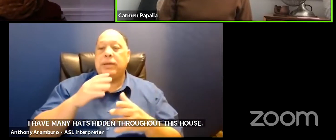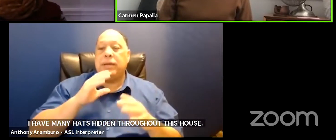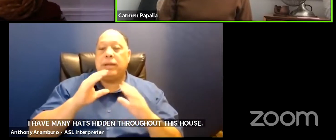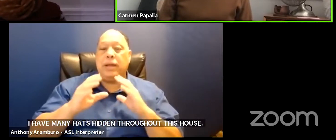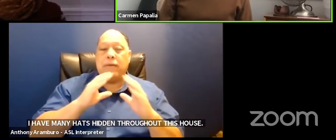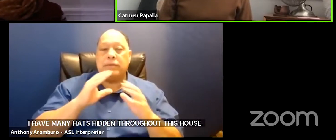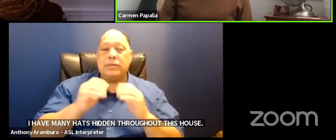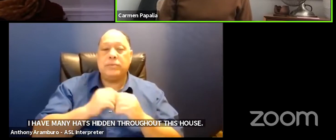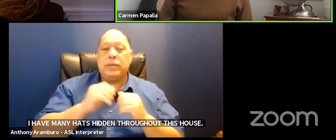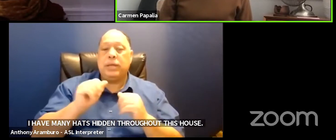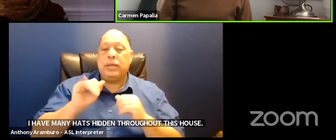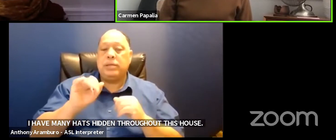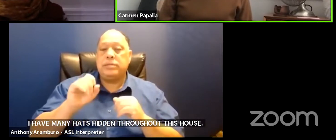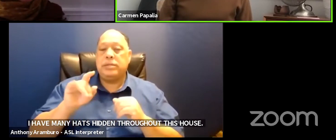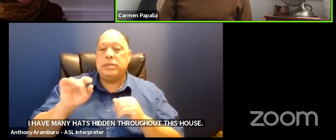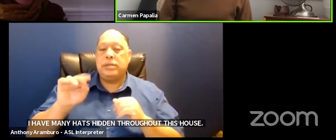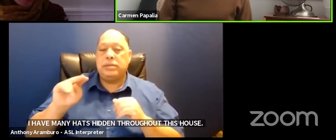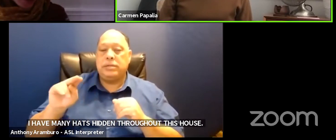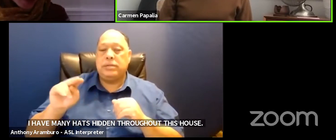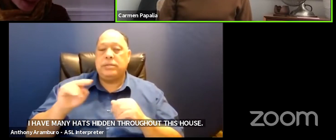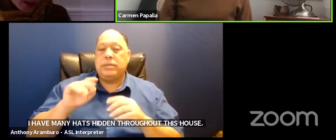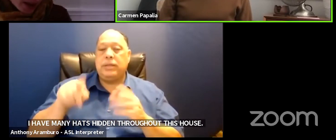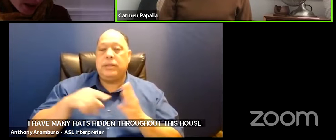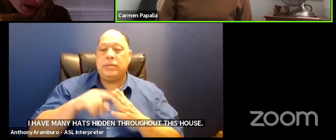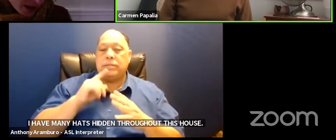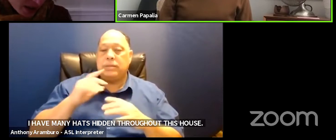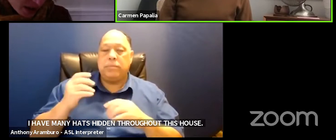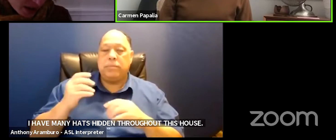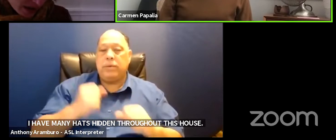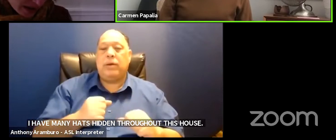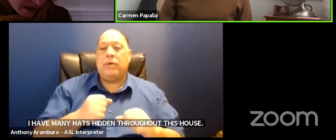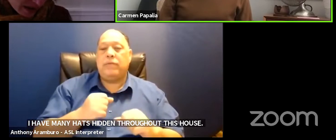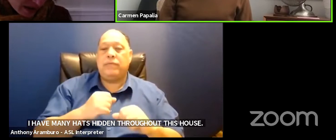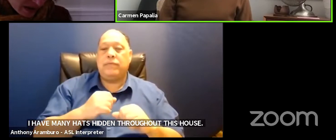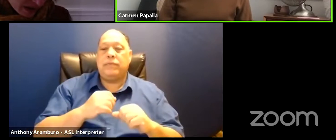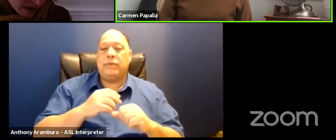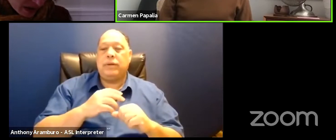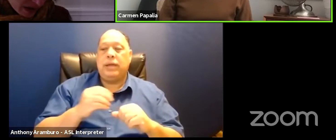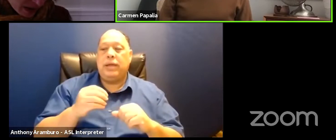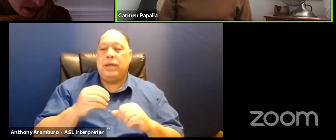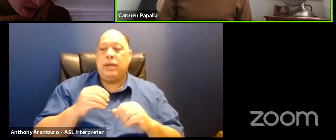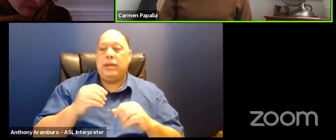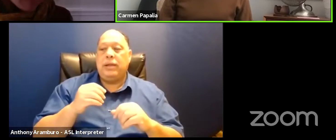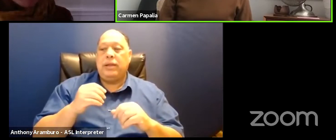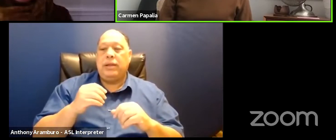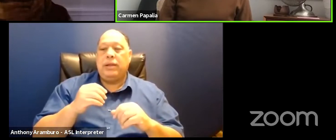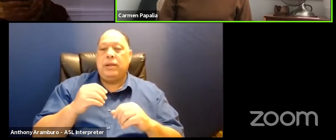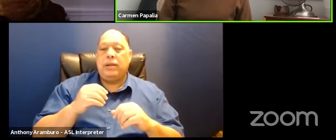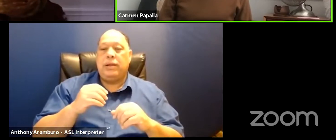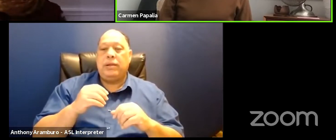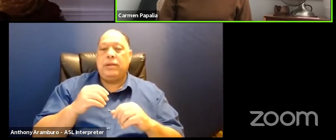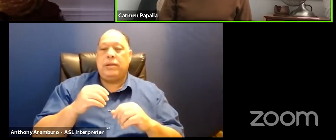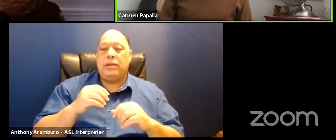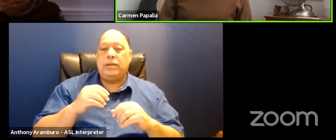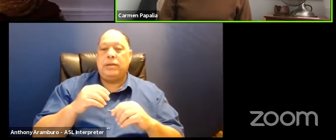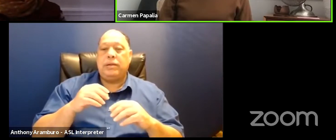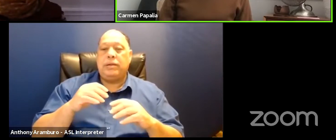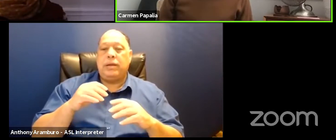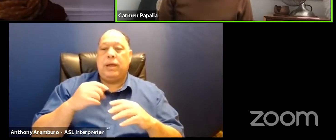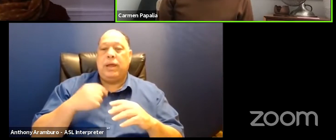Aislinn. And this has just been a very powerful and just affirming stream that I've been